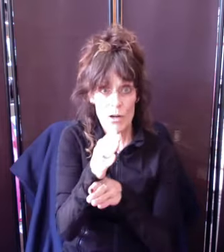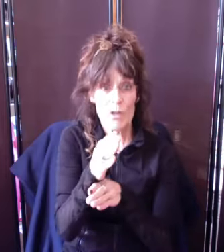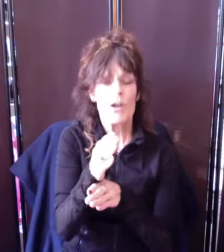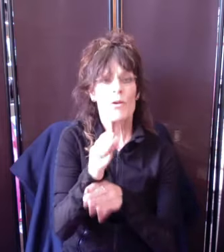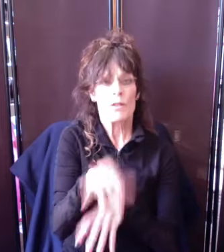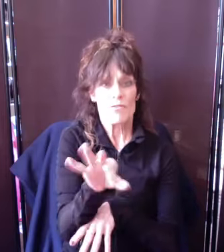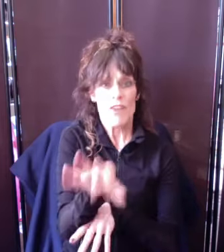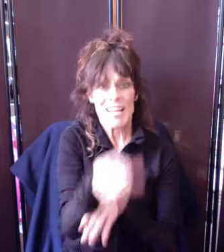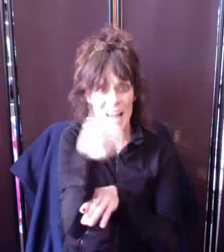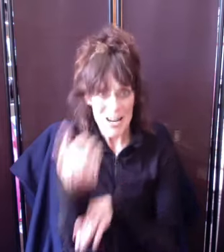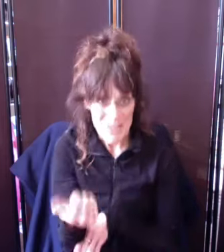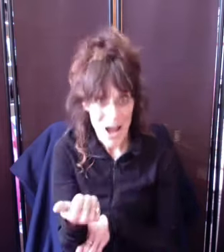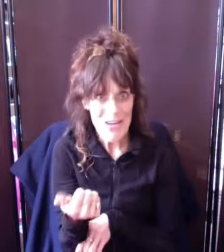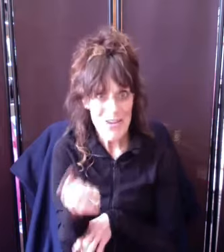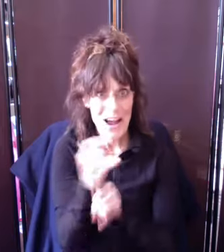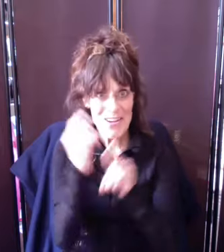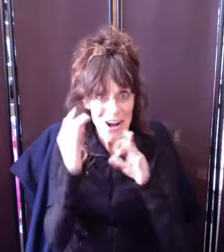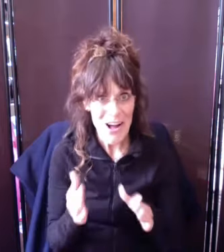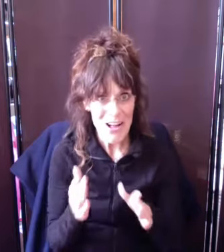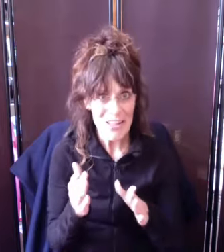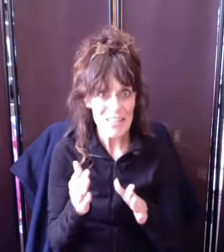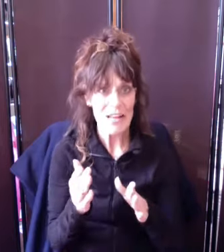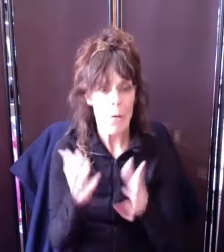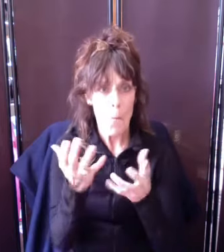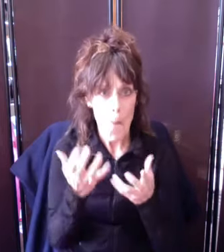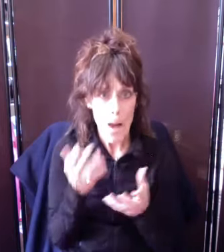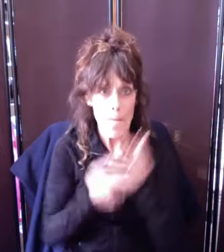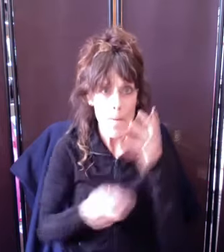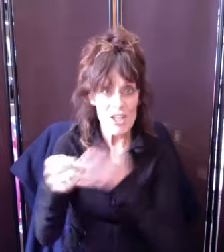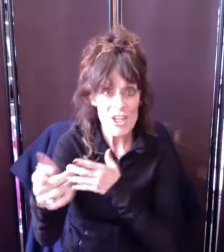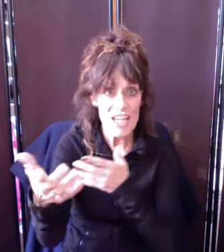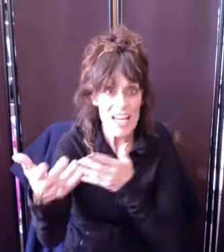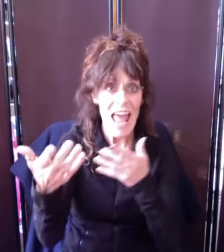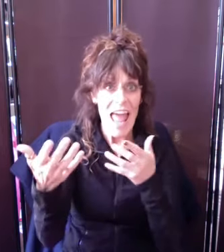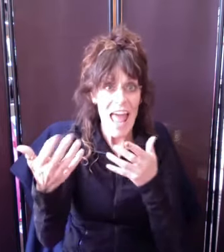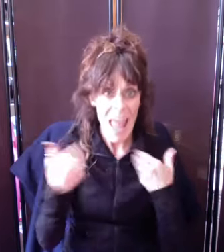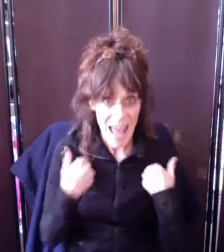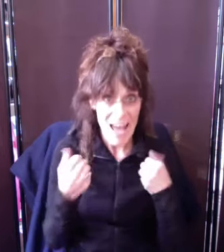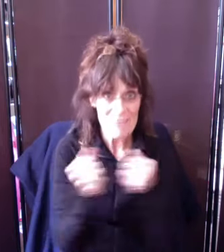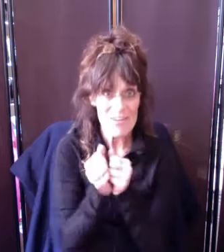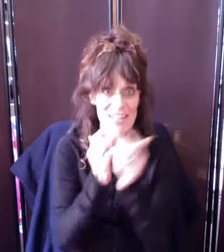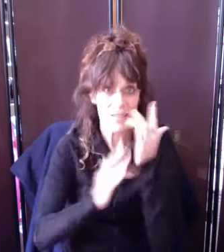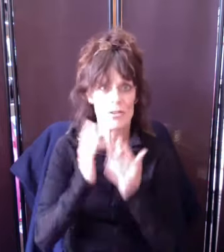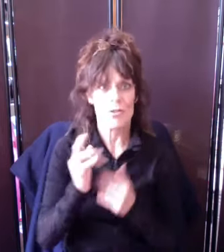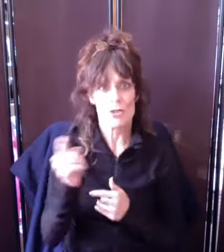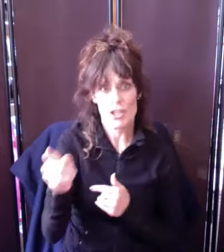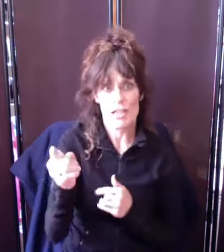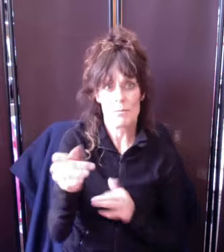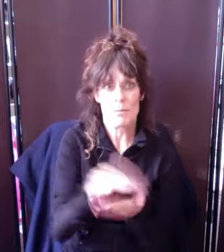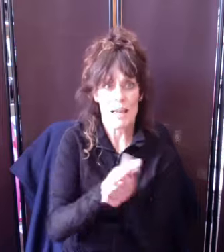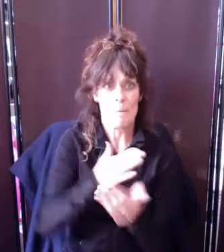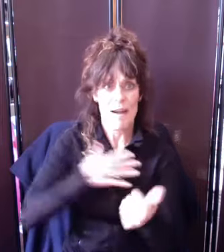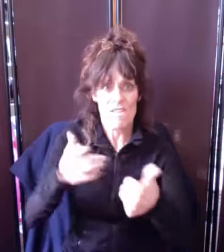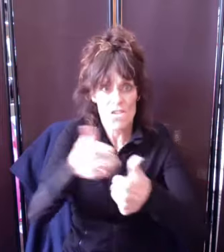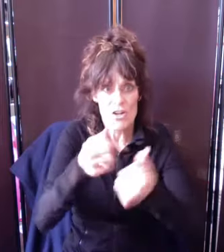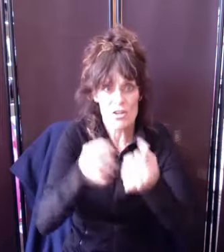with desperation. And I did. So she was my first sponsor. And, you know, she didn't teach me a lot about the big book,